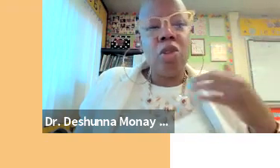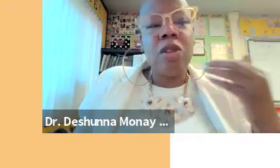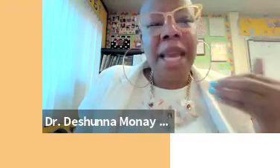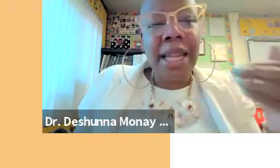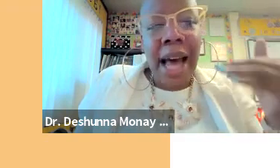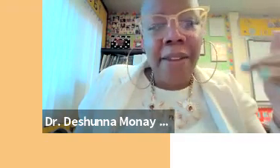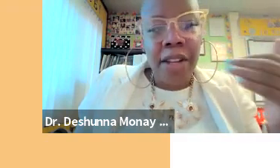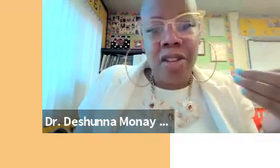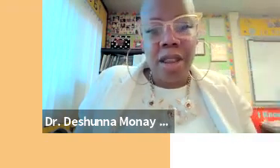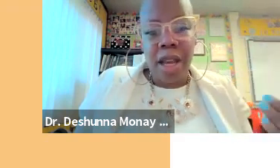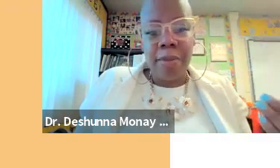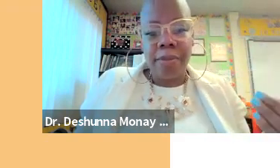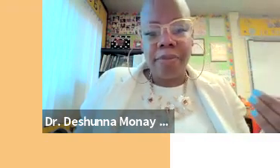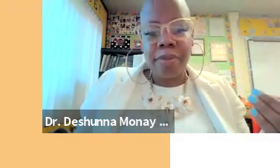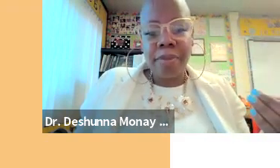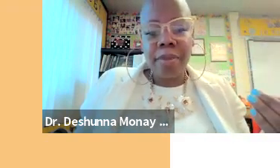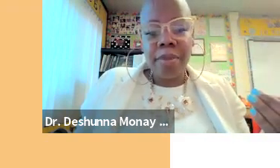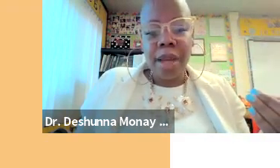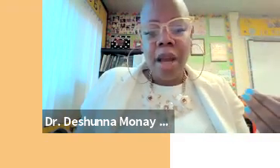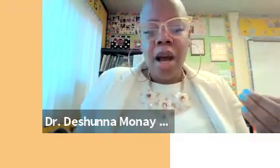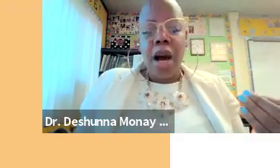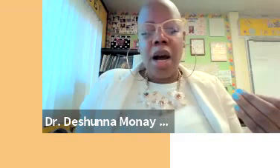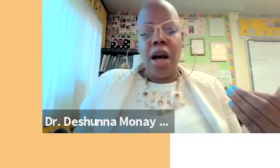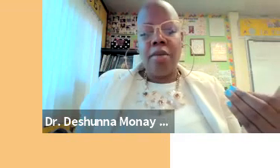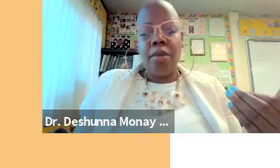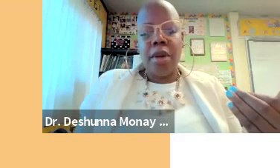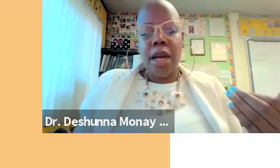experiences, to speak life into them.